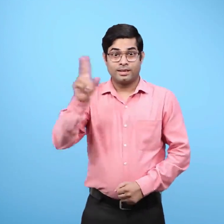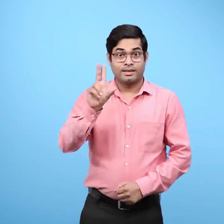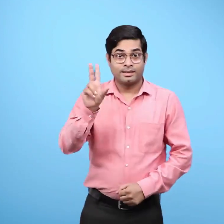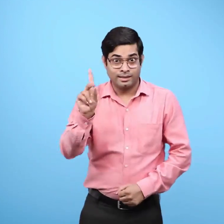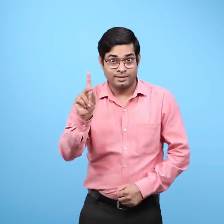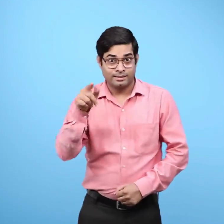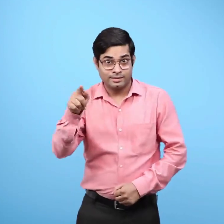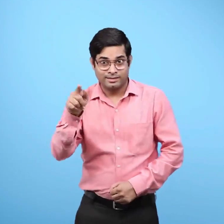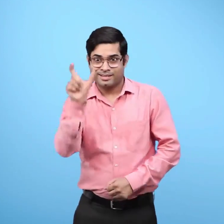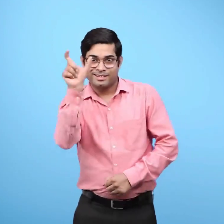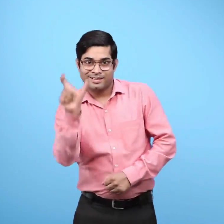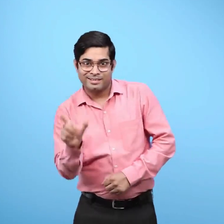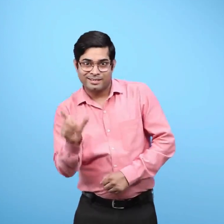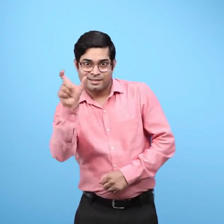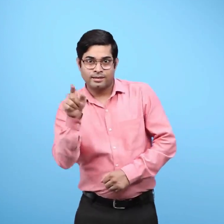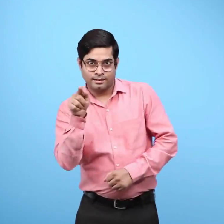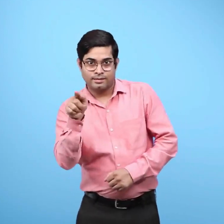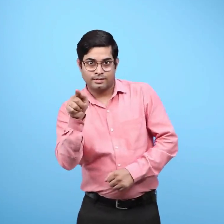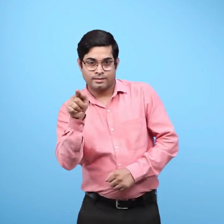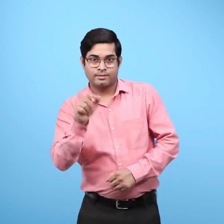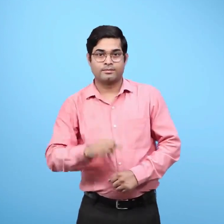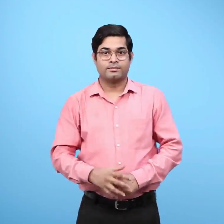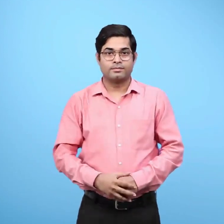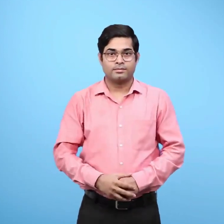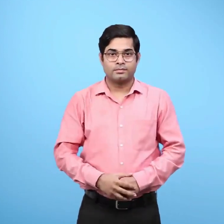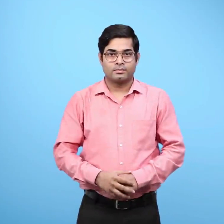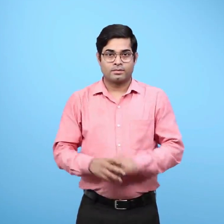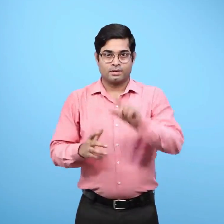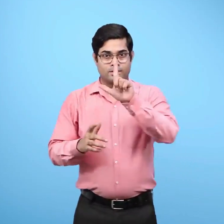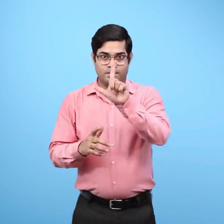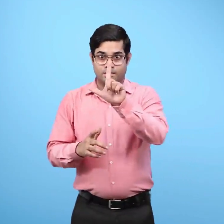Column 3, Number of angles more than a right angle.